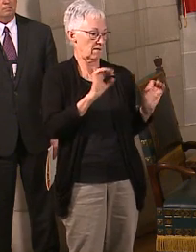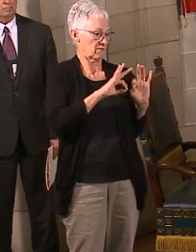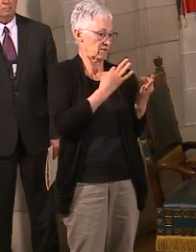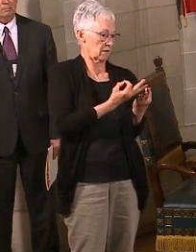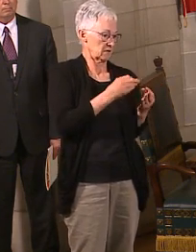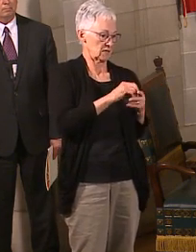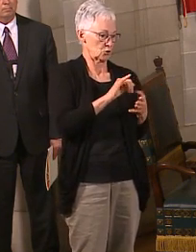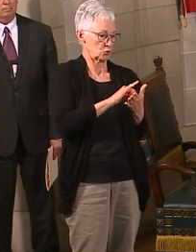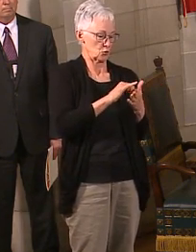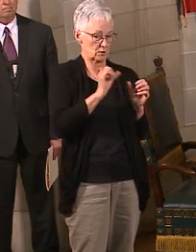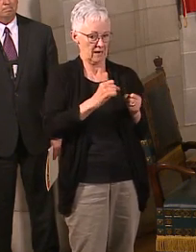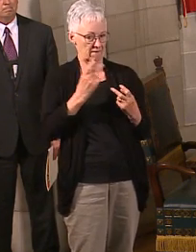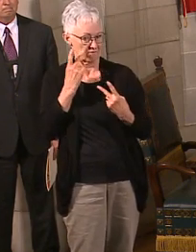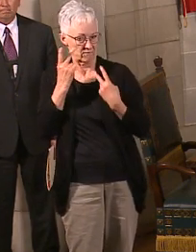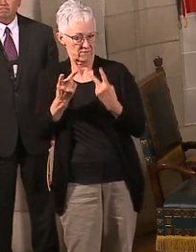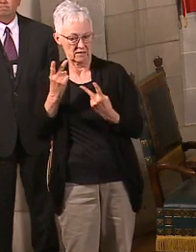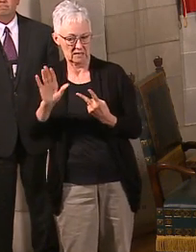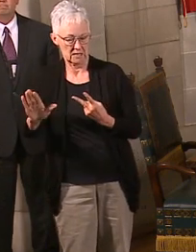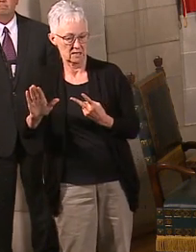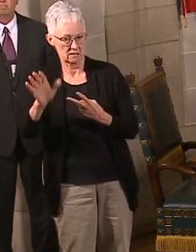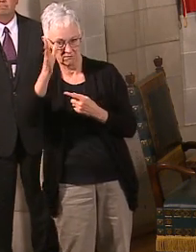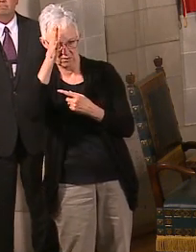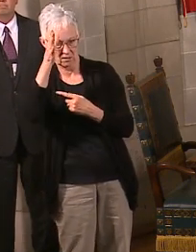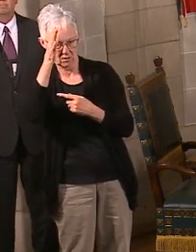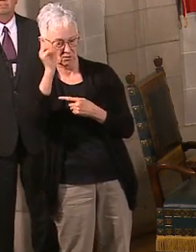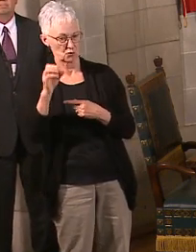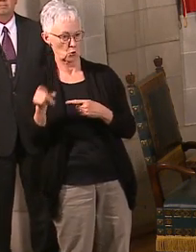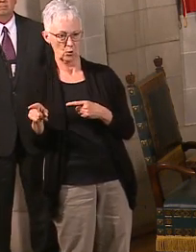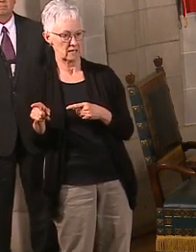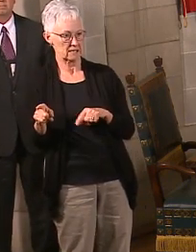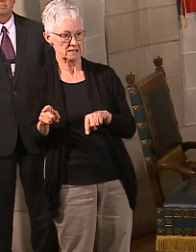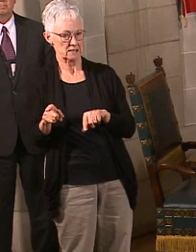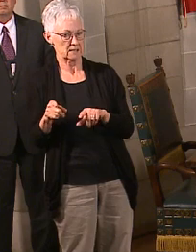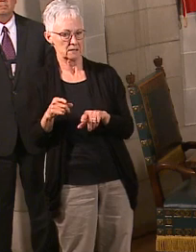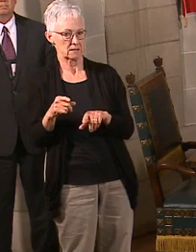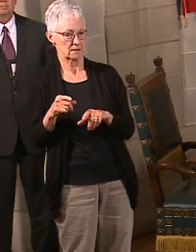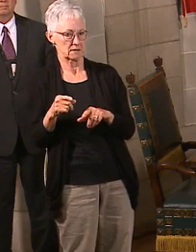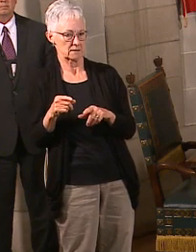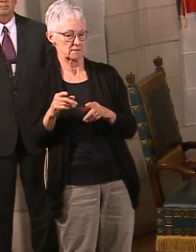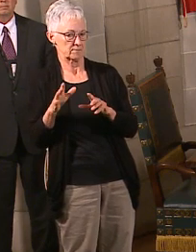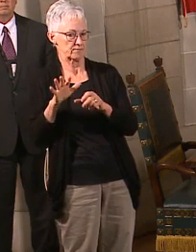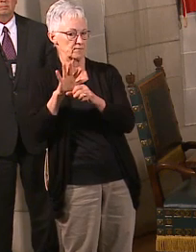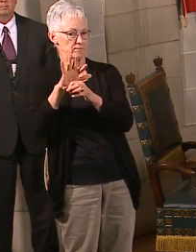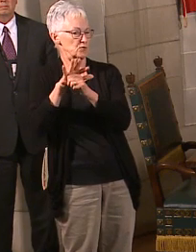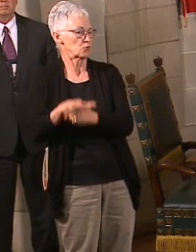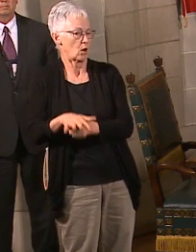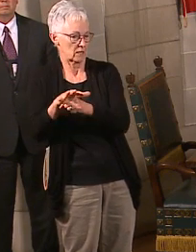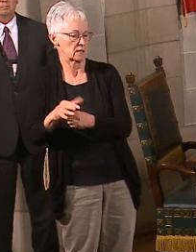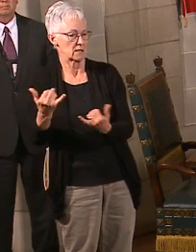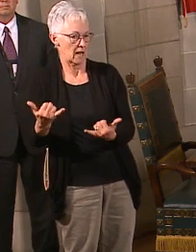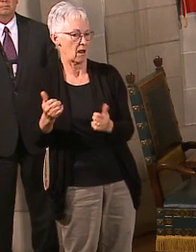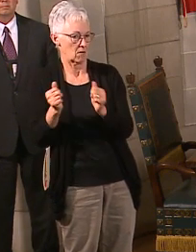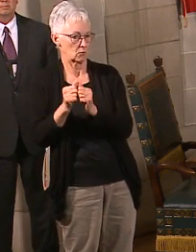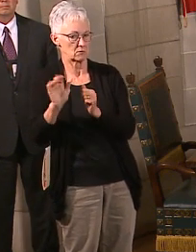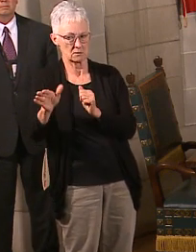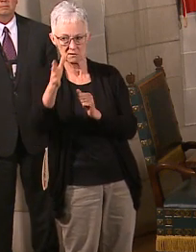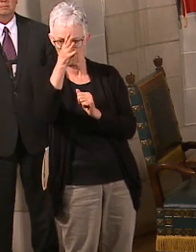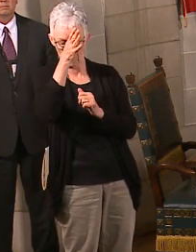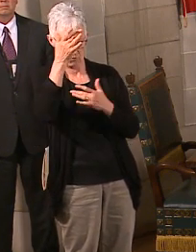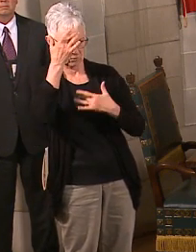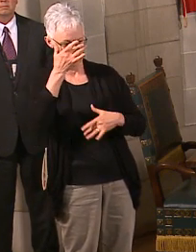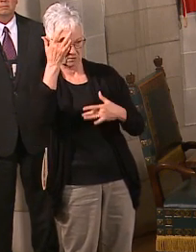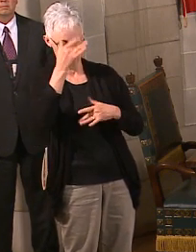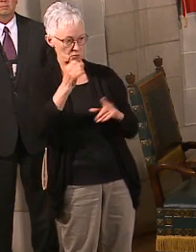in the hospital. So they're having a very tough time, and so I'd encourage everybody, please keep Senator Vargas and his family in your prayers, especially over this